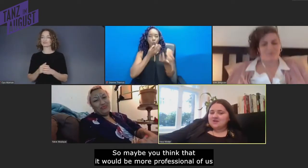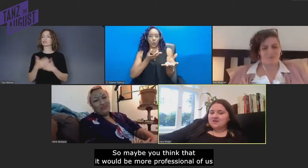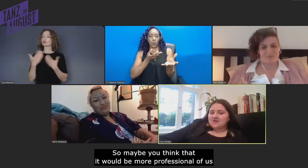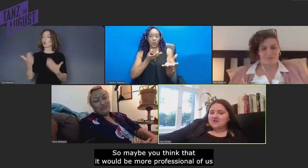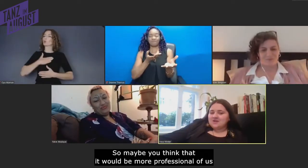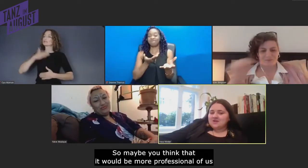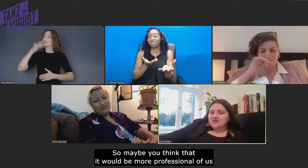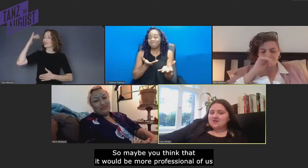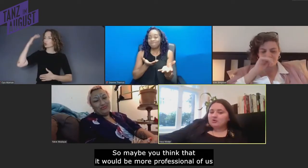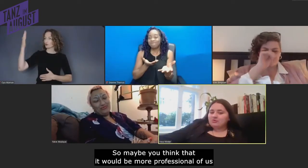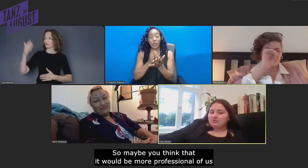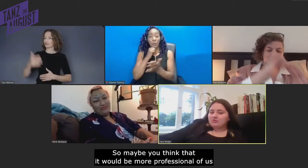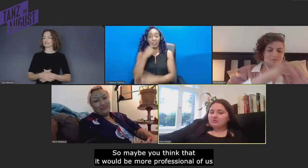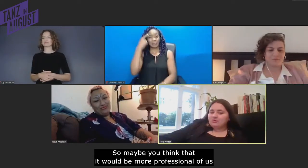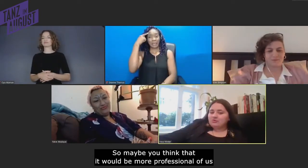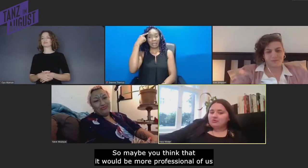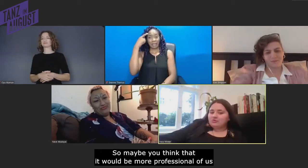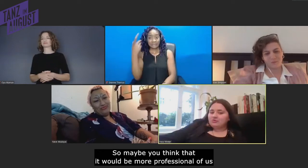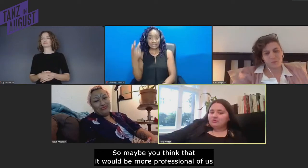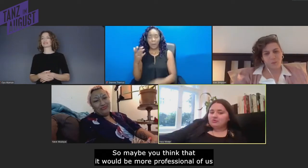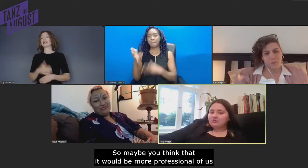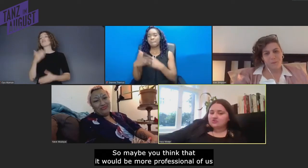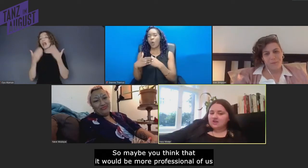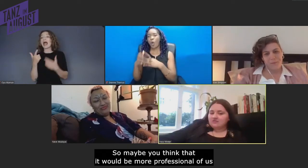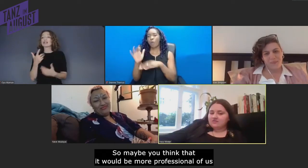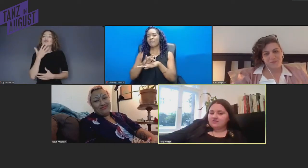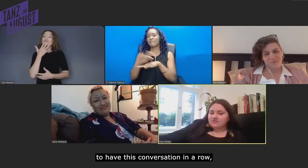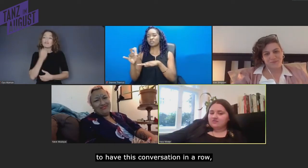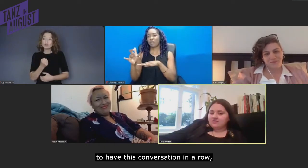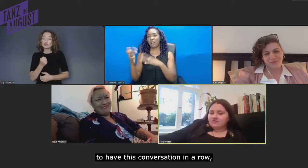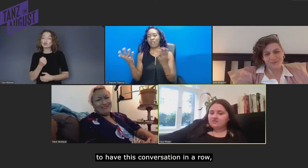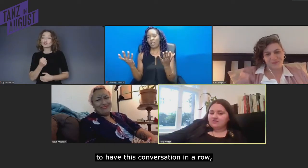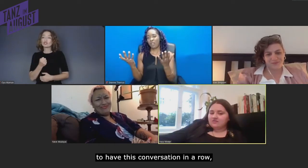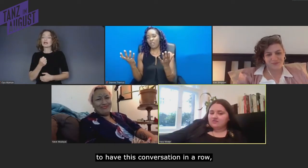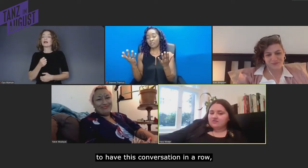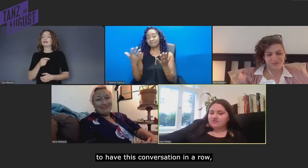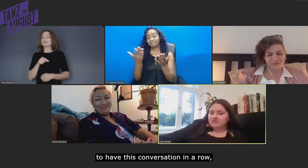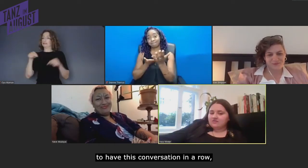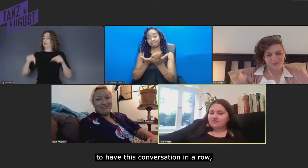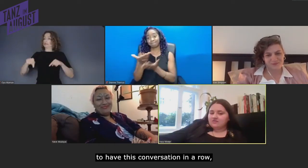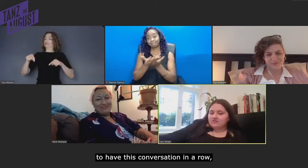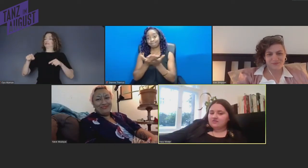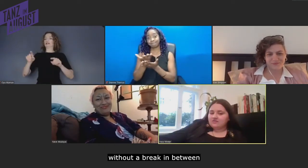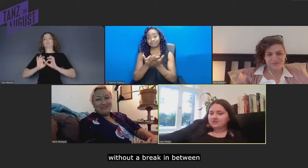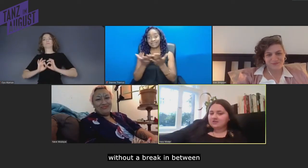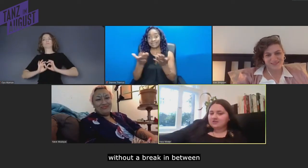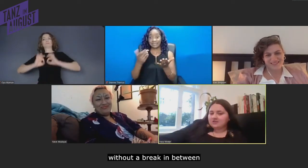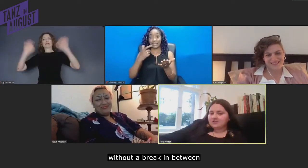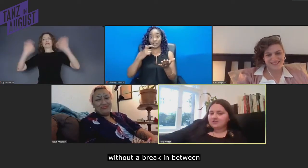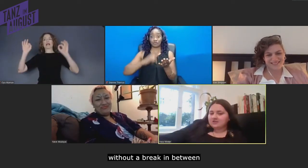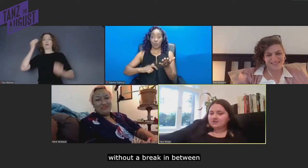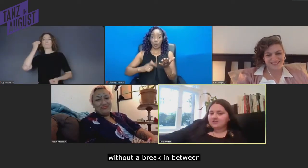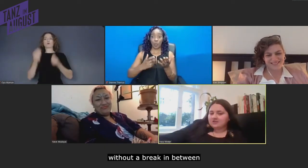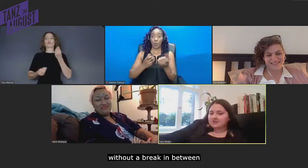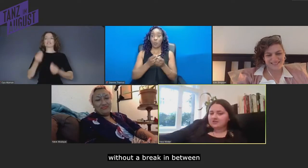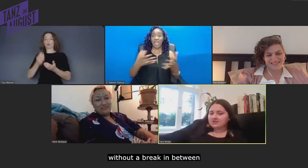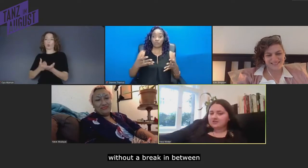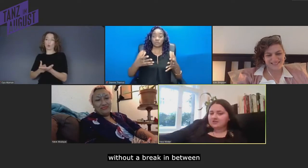you would think it would be more professional of us to have this conversation in a row without a break in